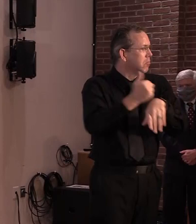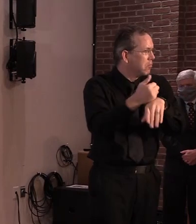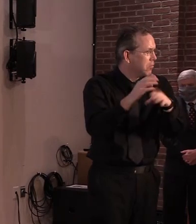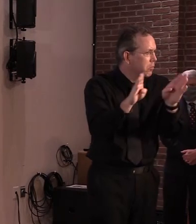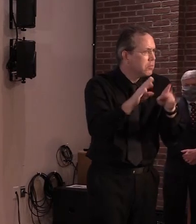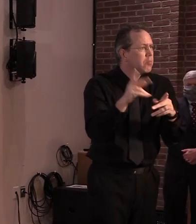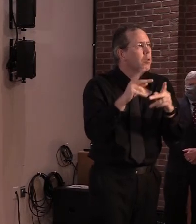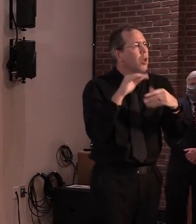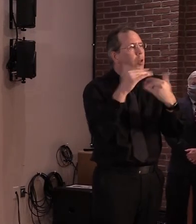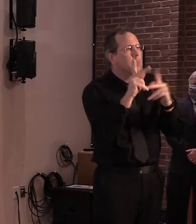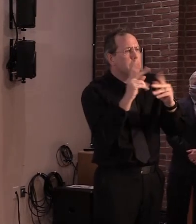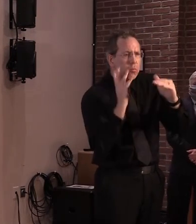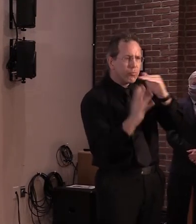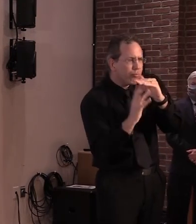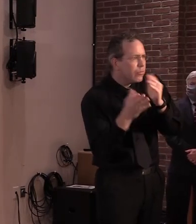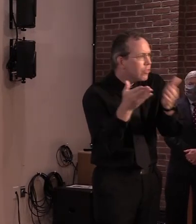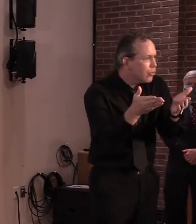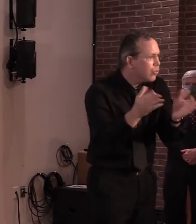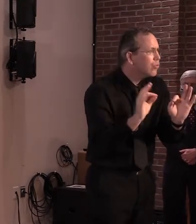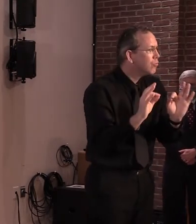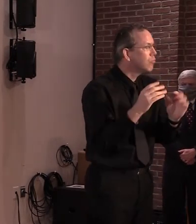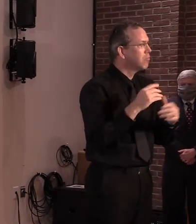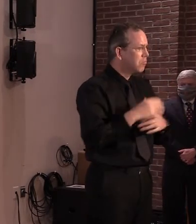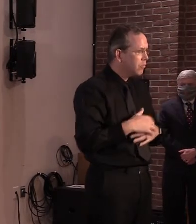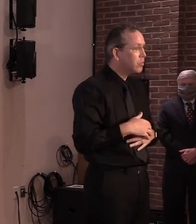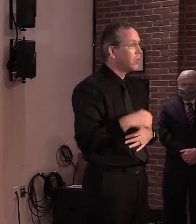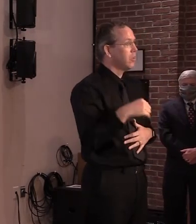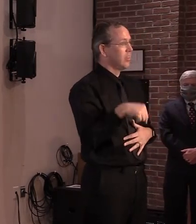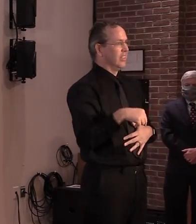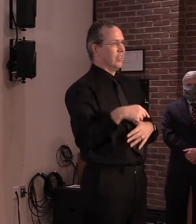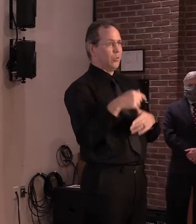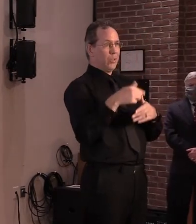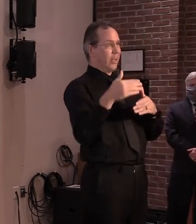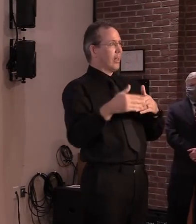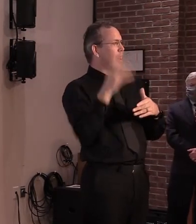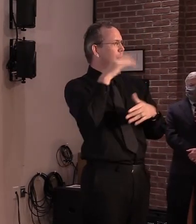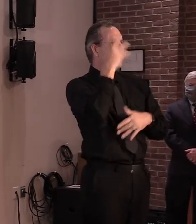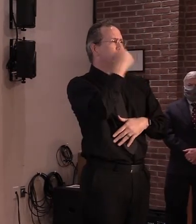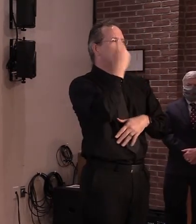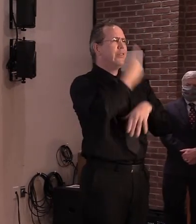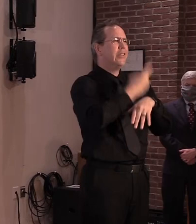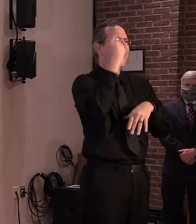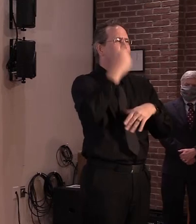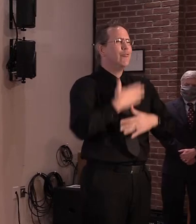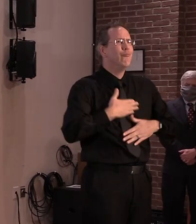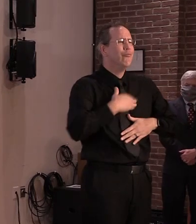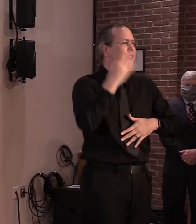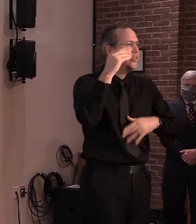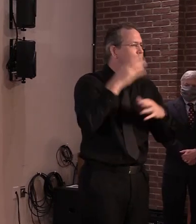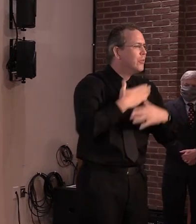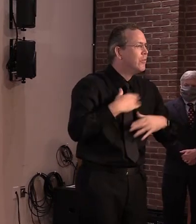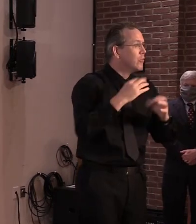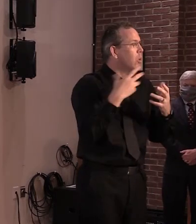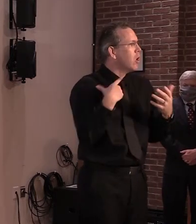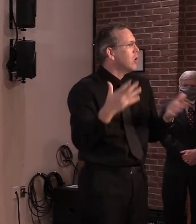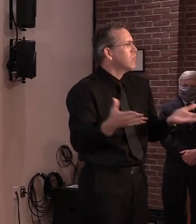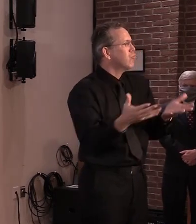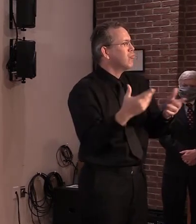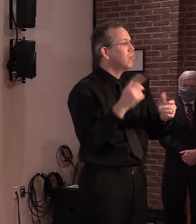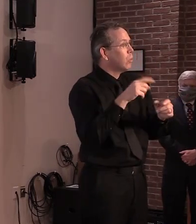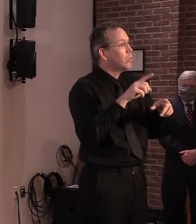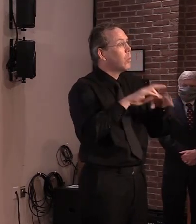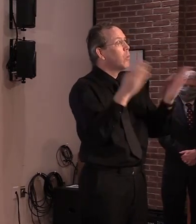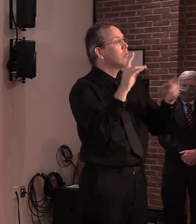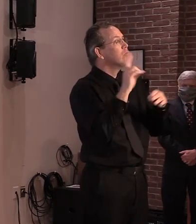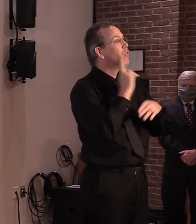place. With a great weather forecast for this weekend, and the blessing of Dr. Levine and Dr. Kelso, I signed an